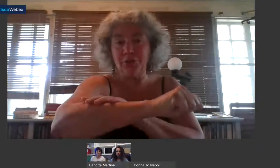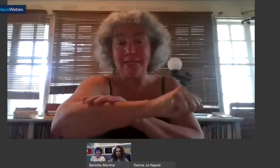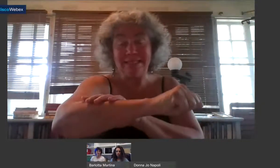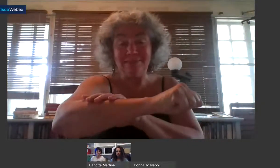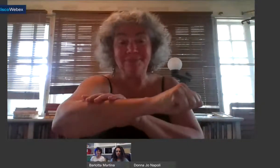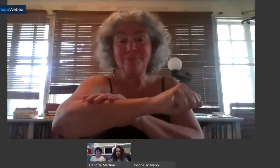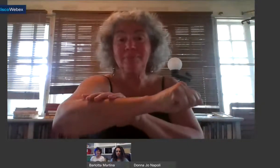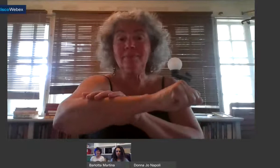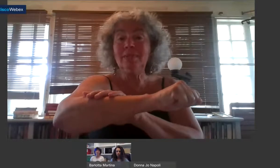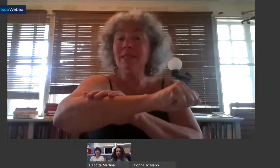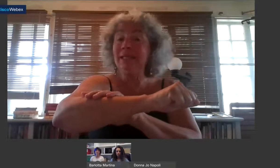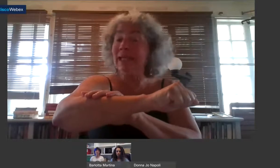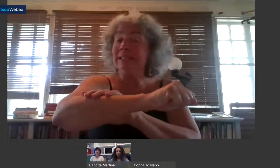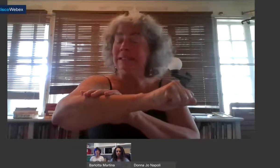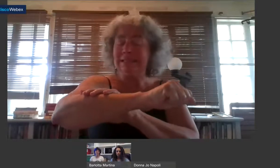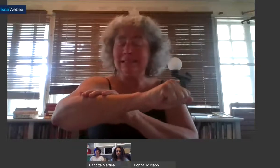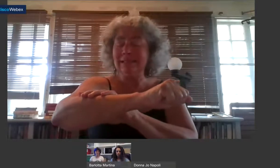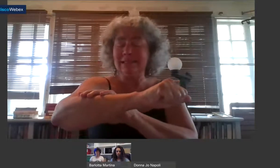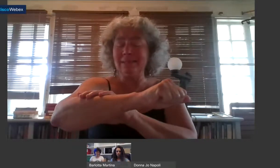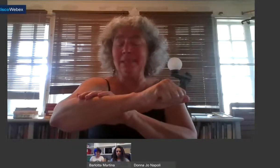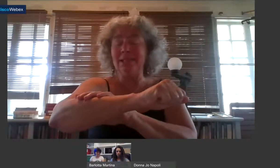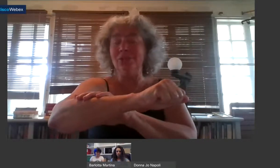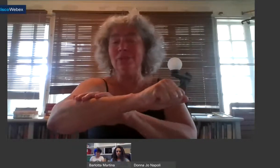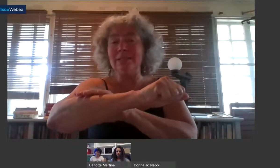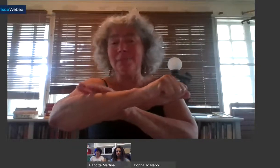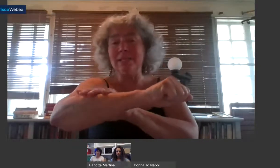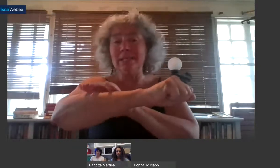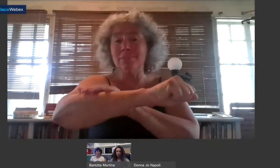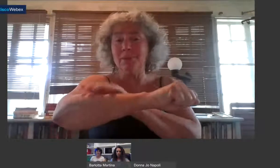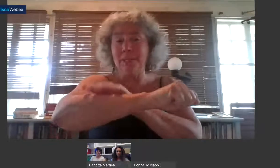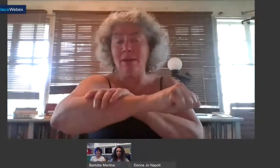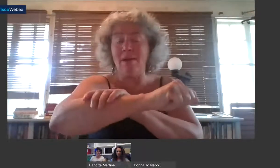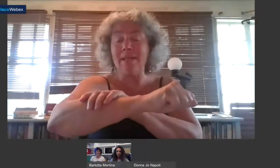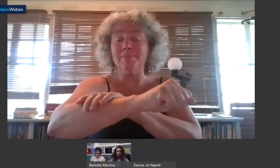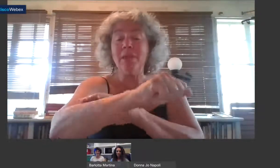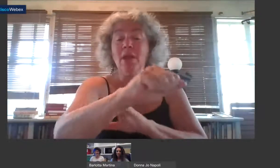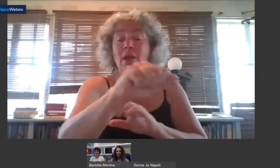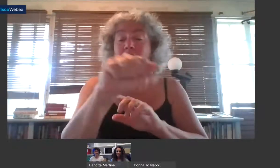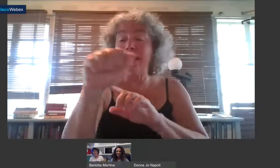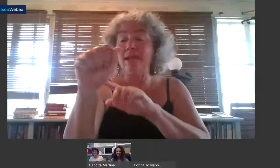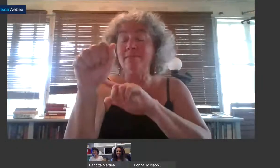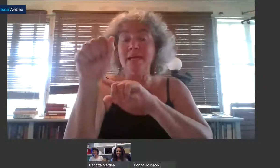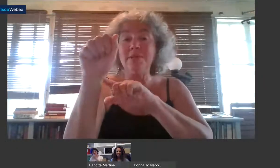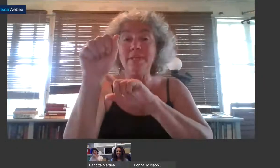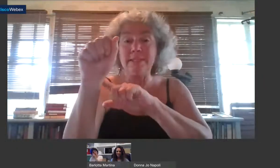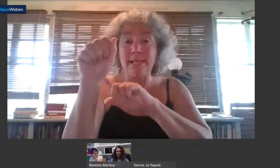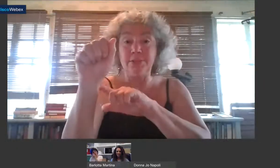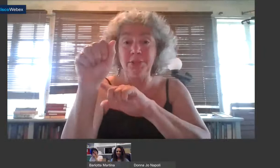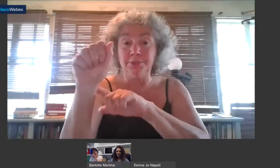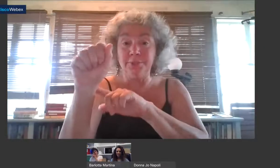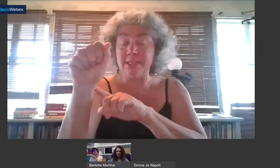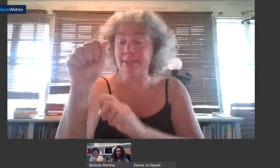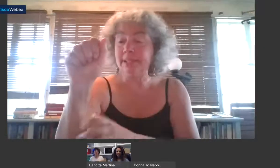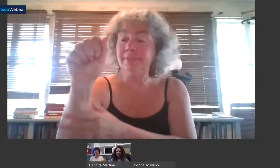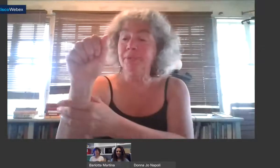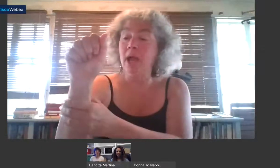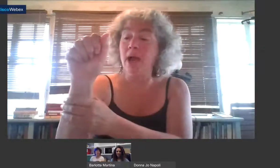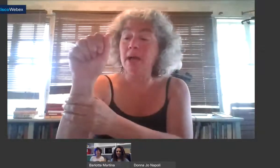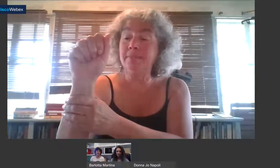joint. Again, it doesn't seem like a joint, but that's what we call it. Okay, then you get down to your wrist.